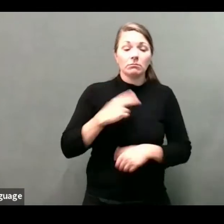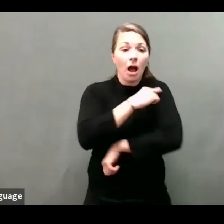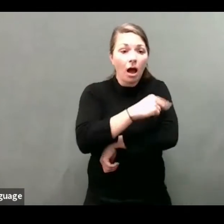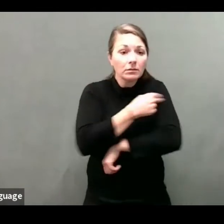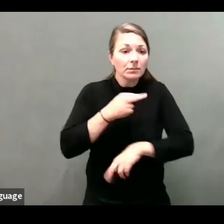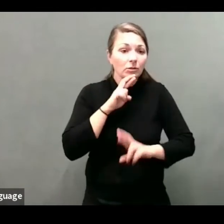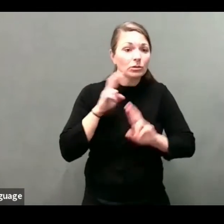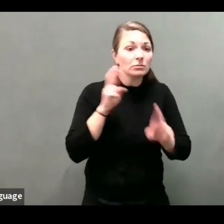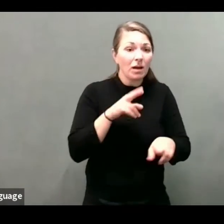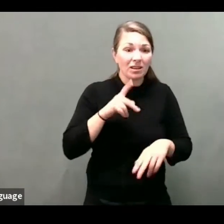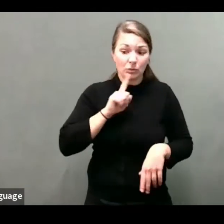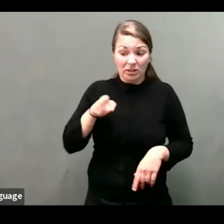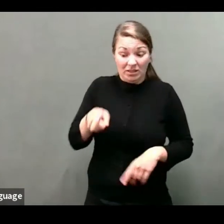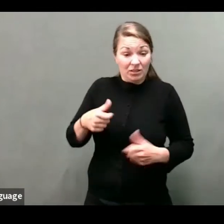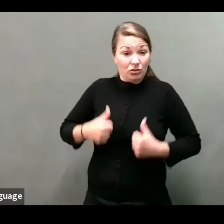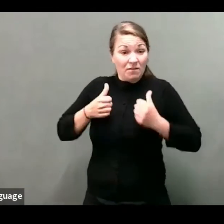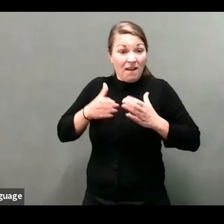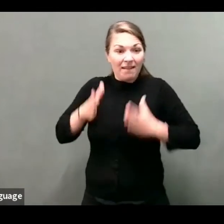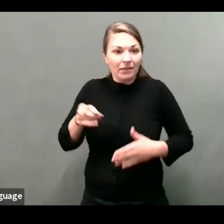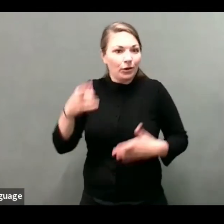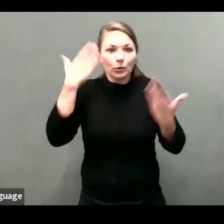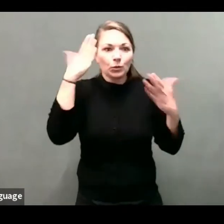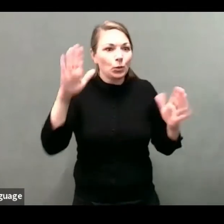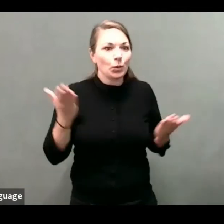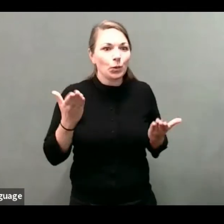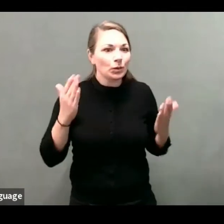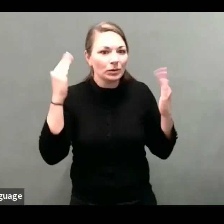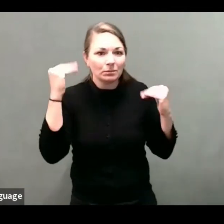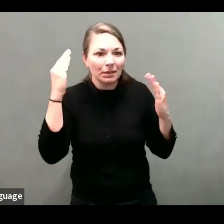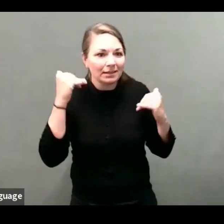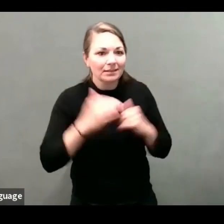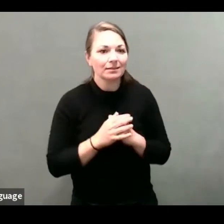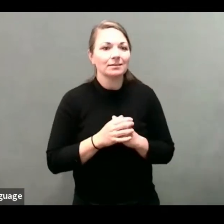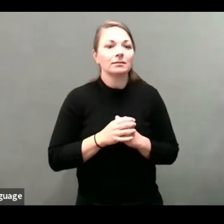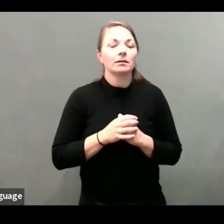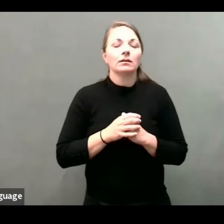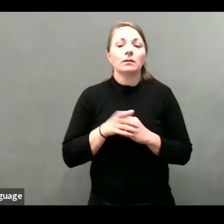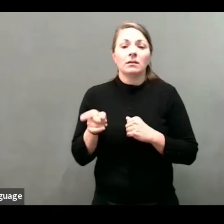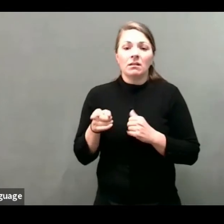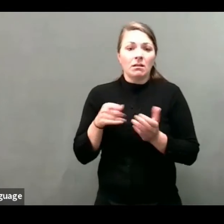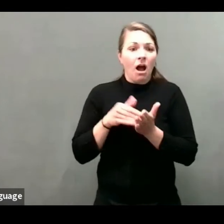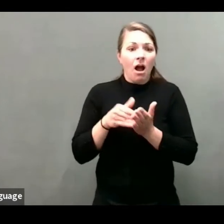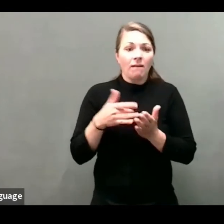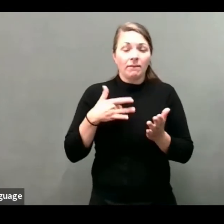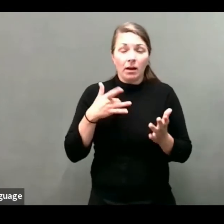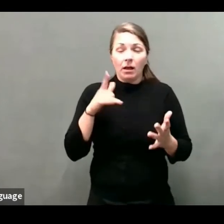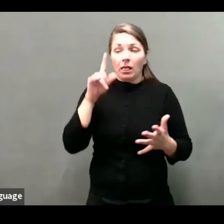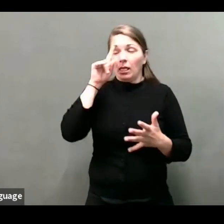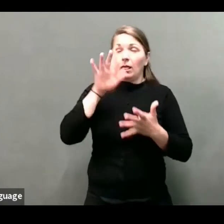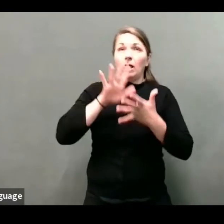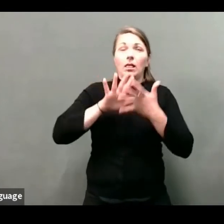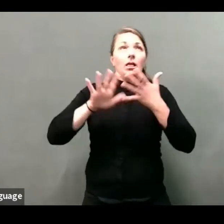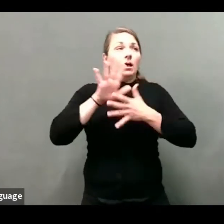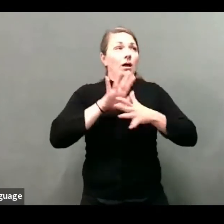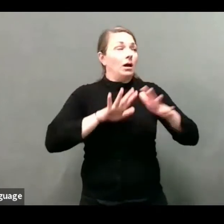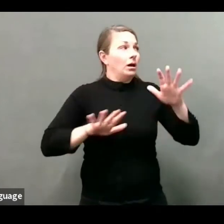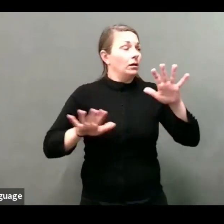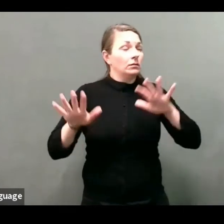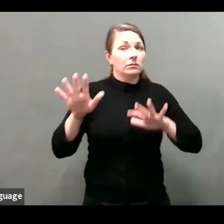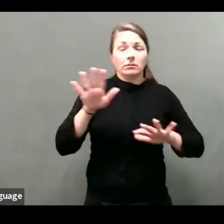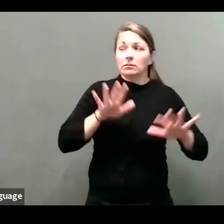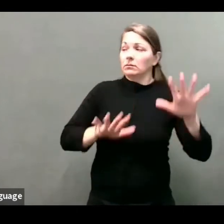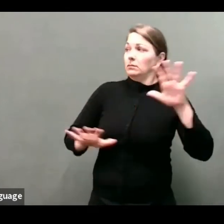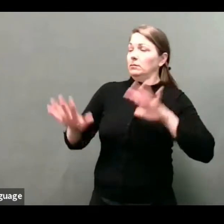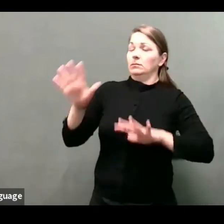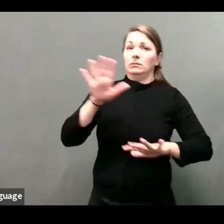response, survivors don't know what to expect. They're often very much in somewhat of a daze, that they're just